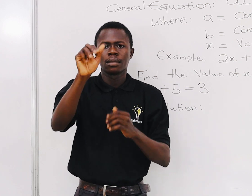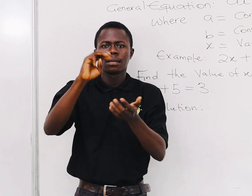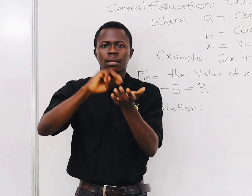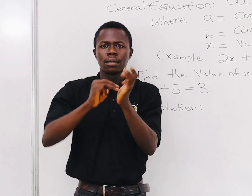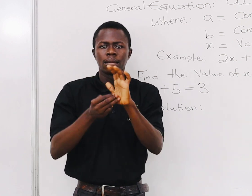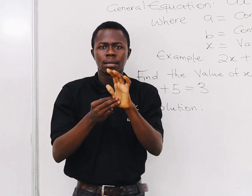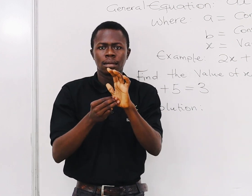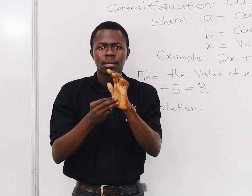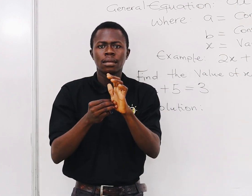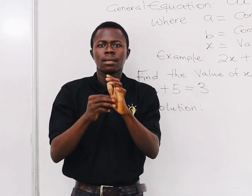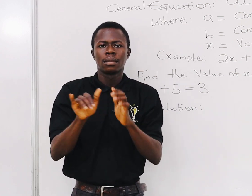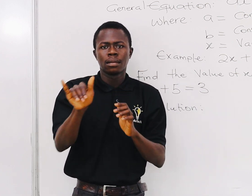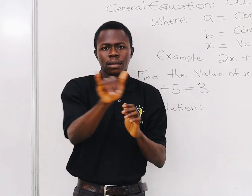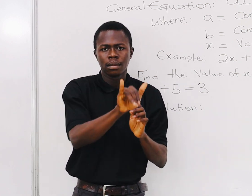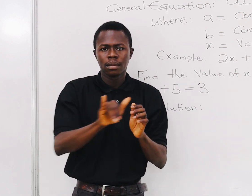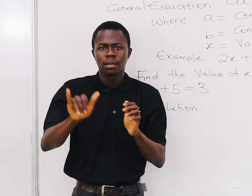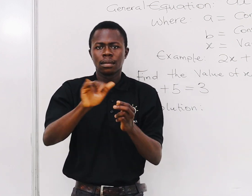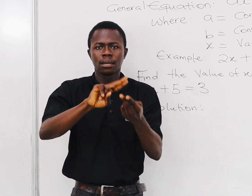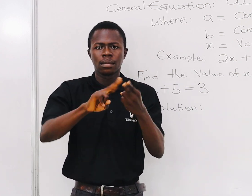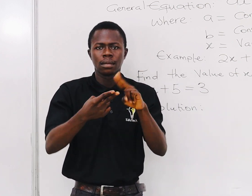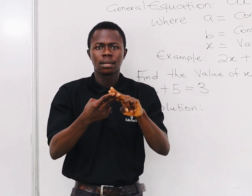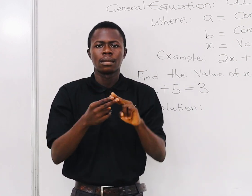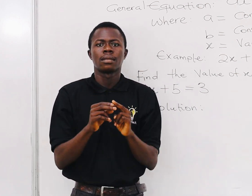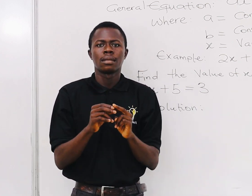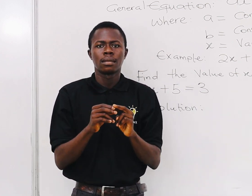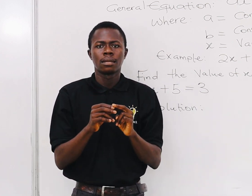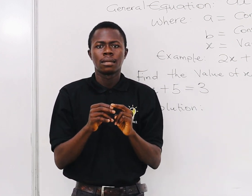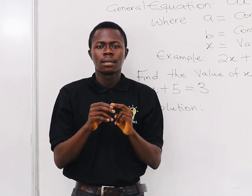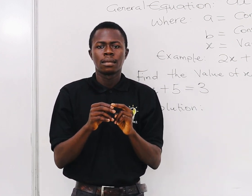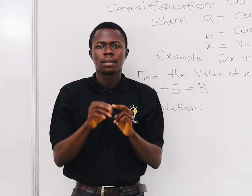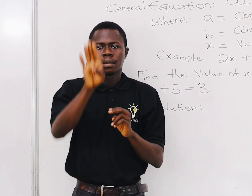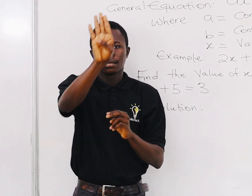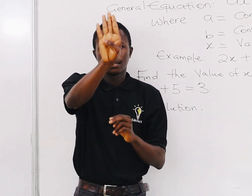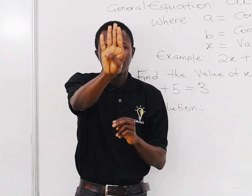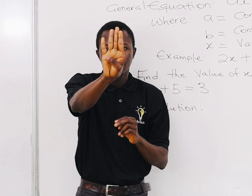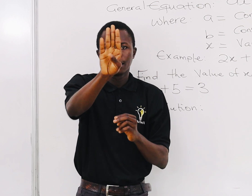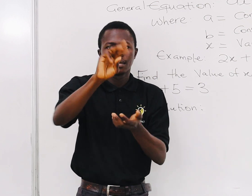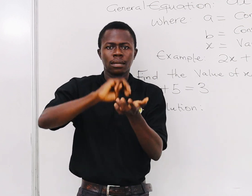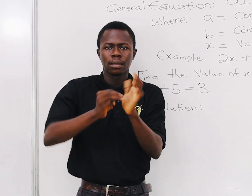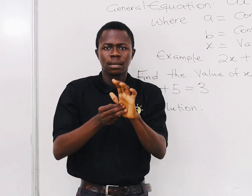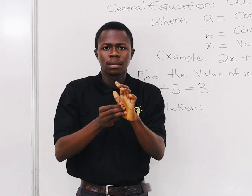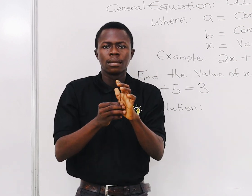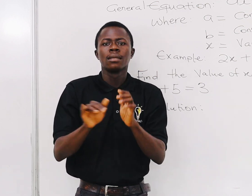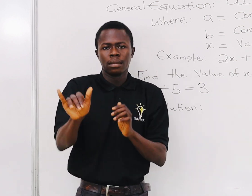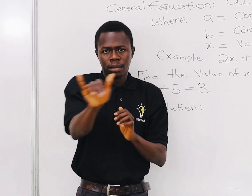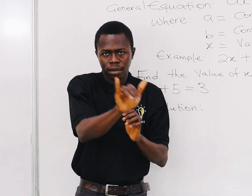mean? A represents a constant. B also represents